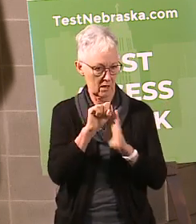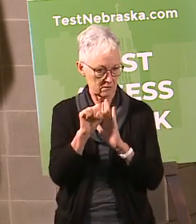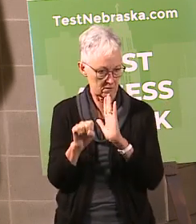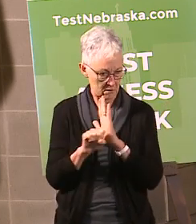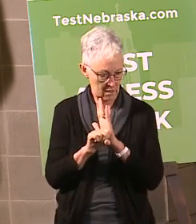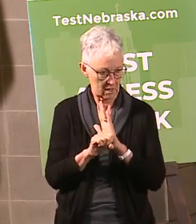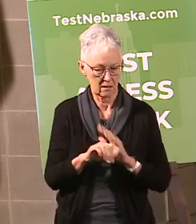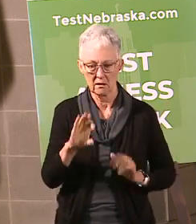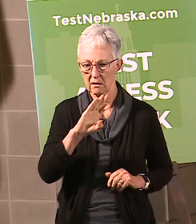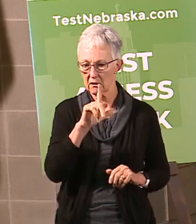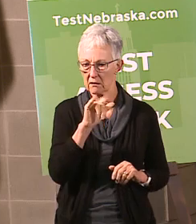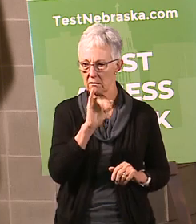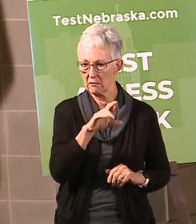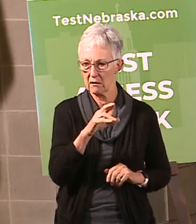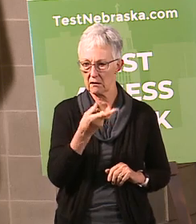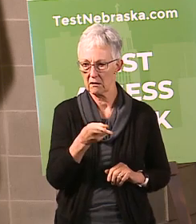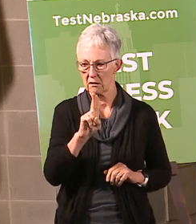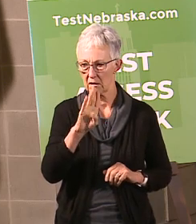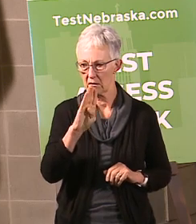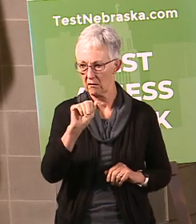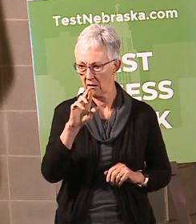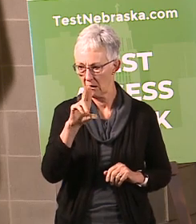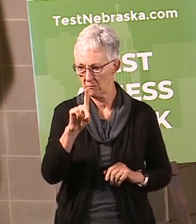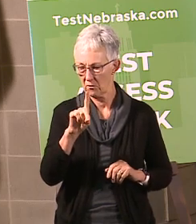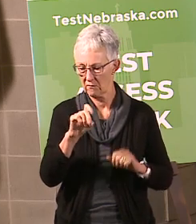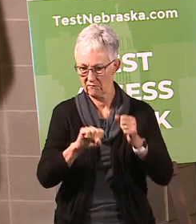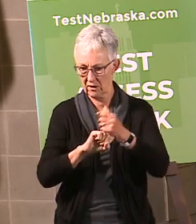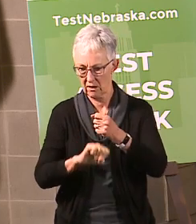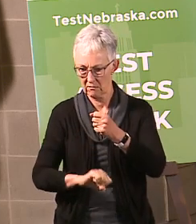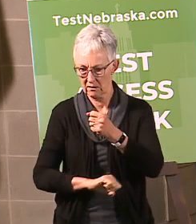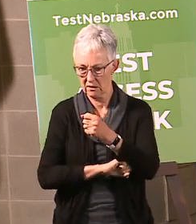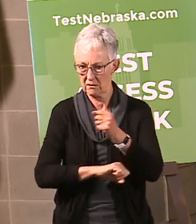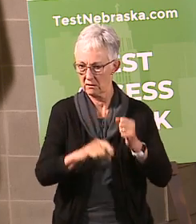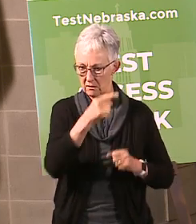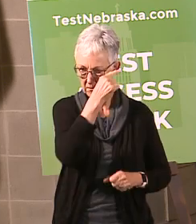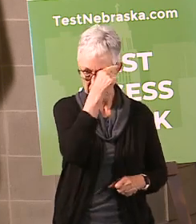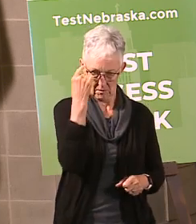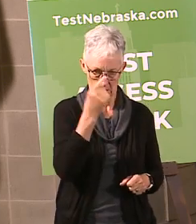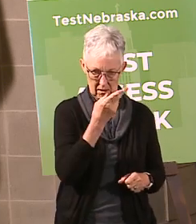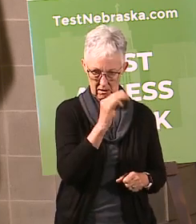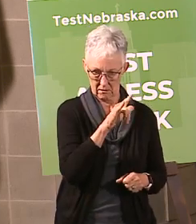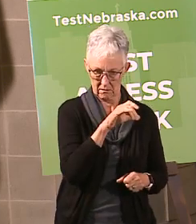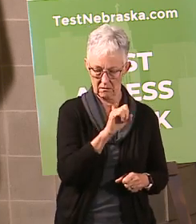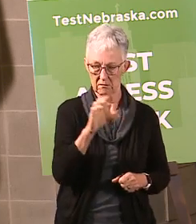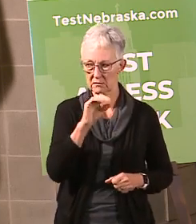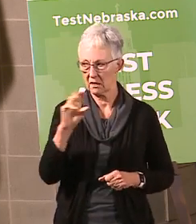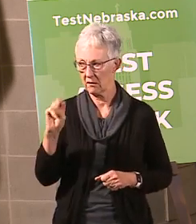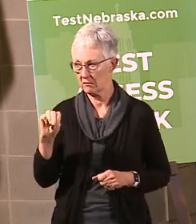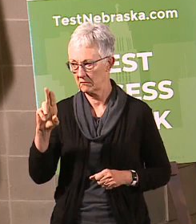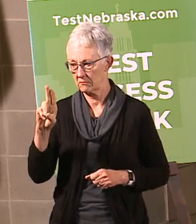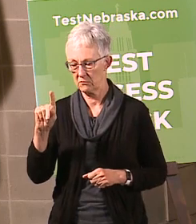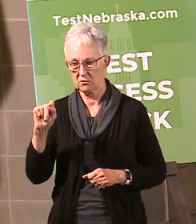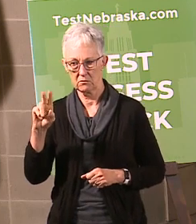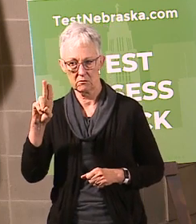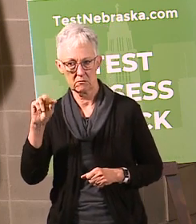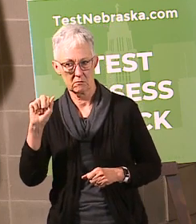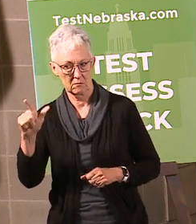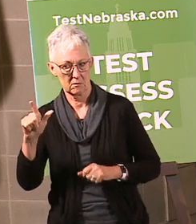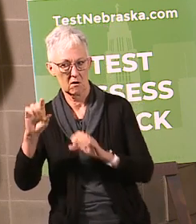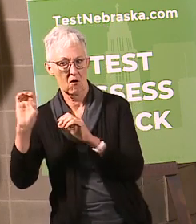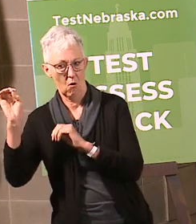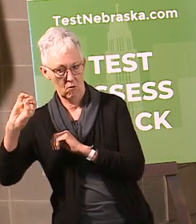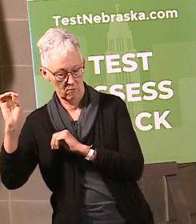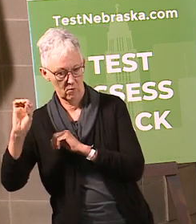Claire M. Hubbard Foundation, Black Hills Energy, and Mutual of Omaha. These organizations, along with others and a lot of individuals,